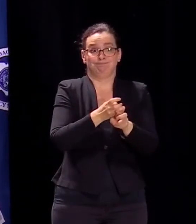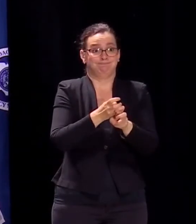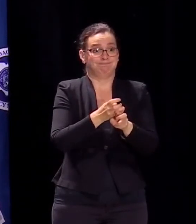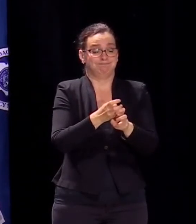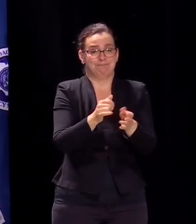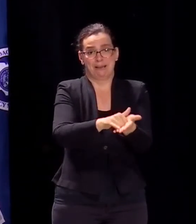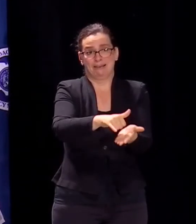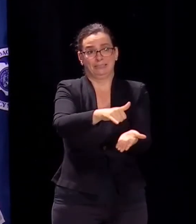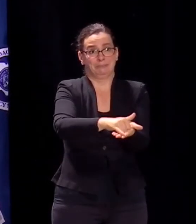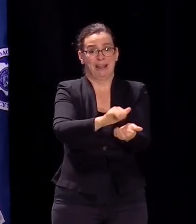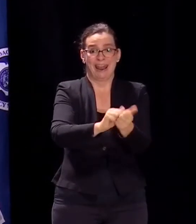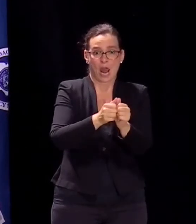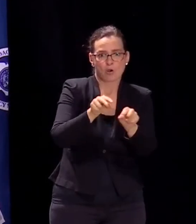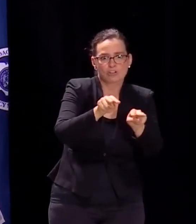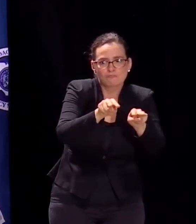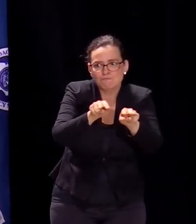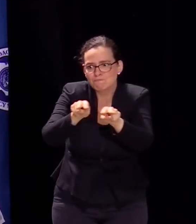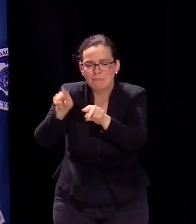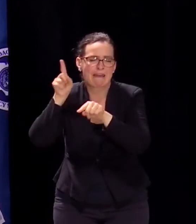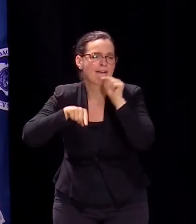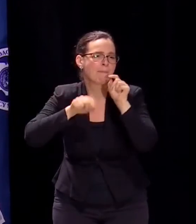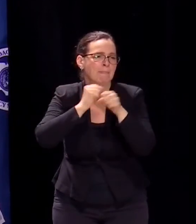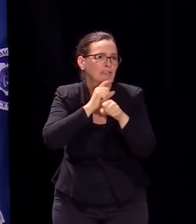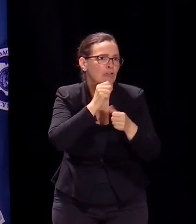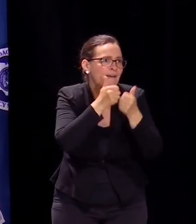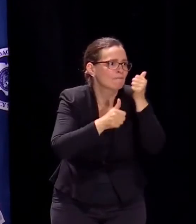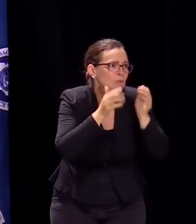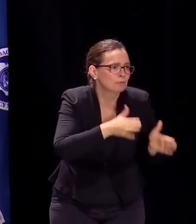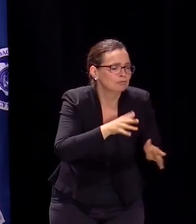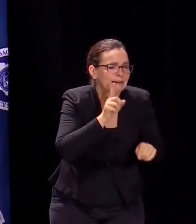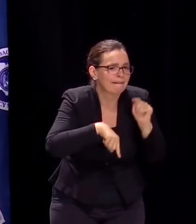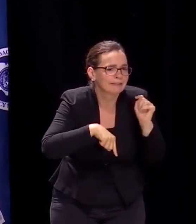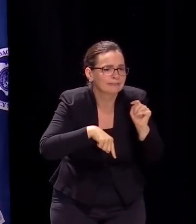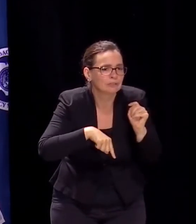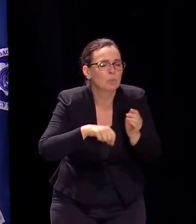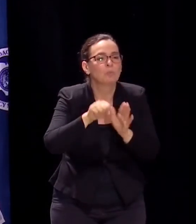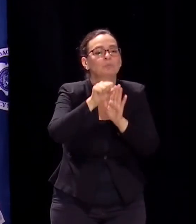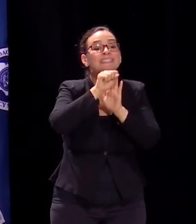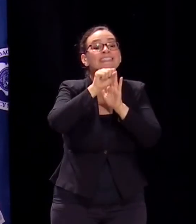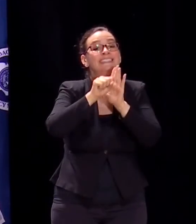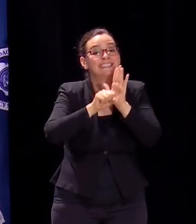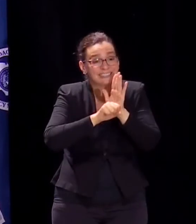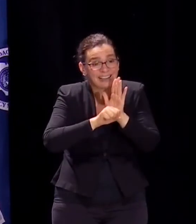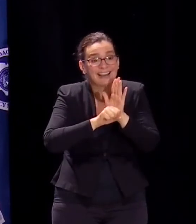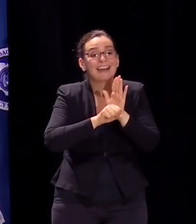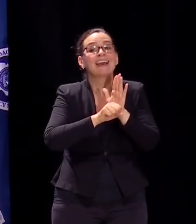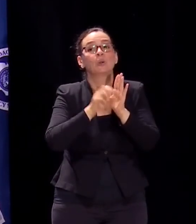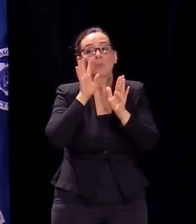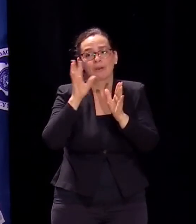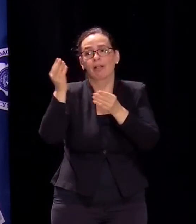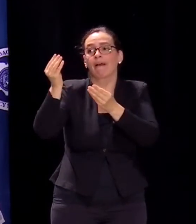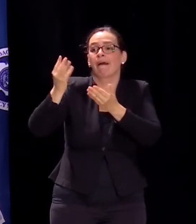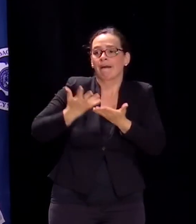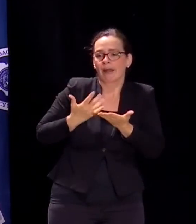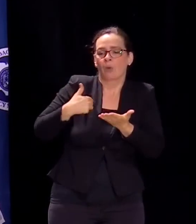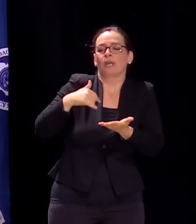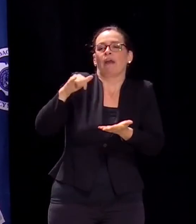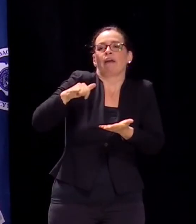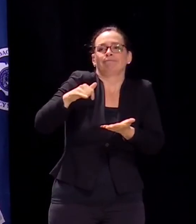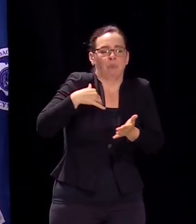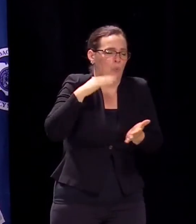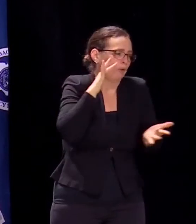So it's going to be a challenge. And we'll need, when the state knows something, they'll need to share the information with us so we can go out and work through